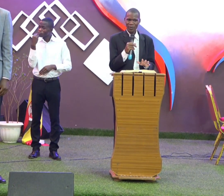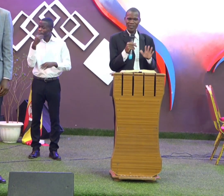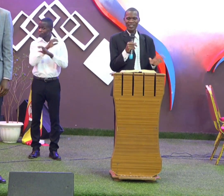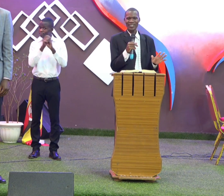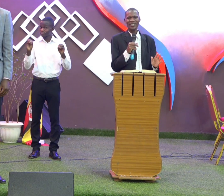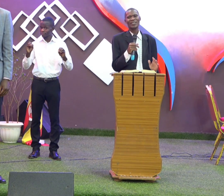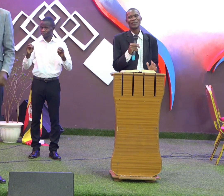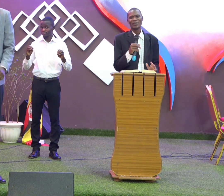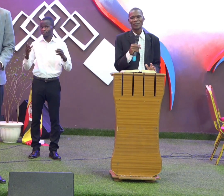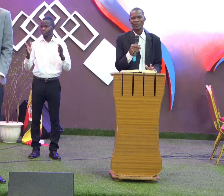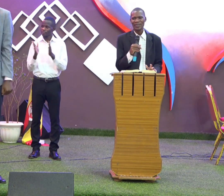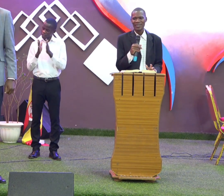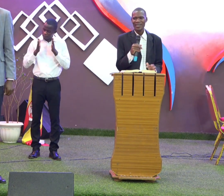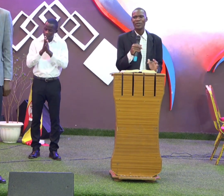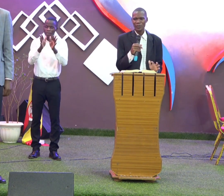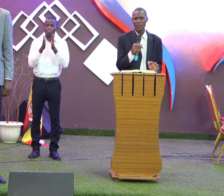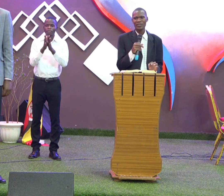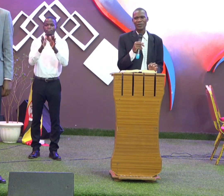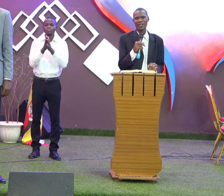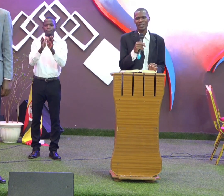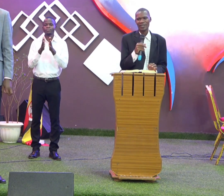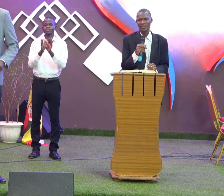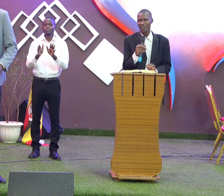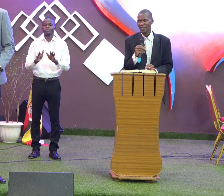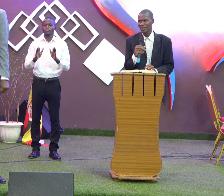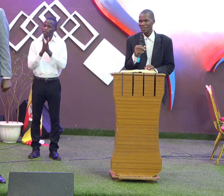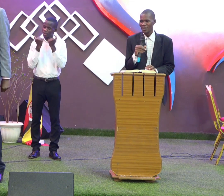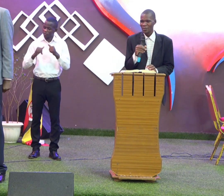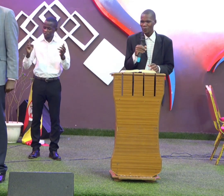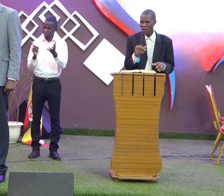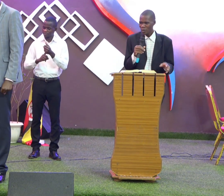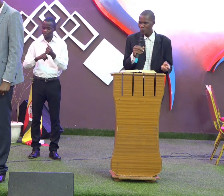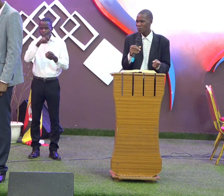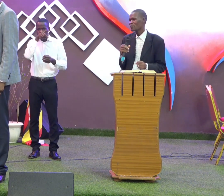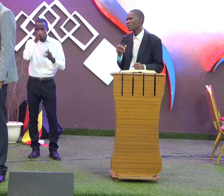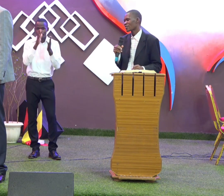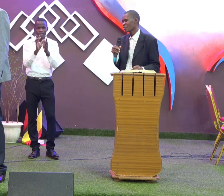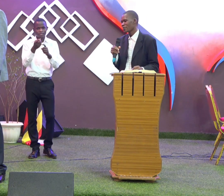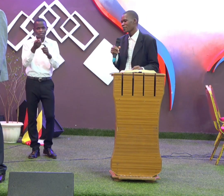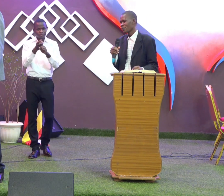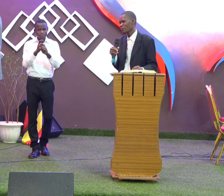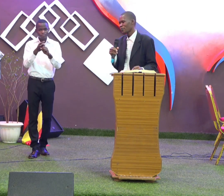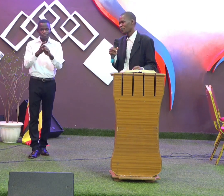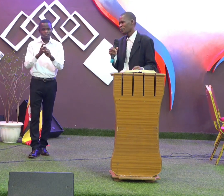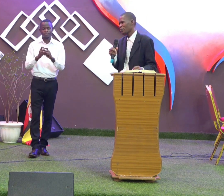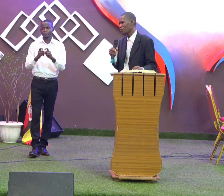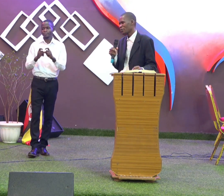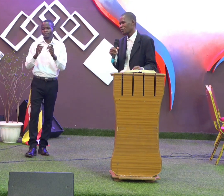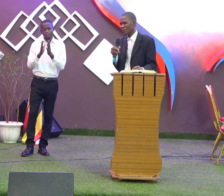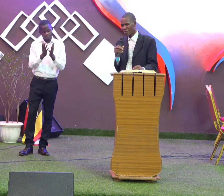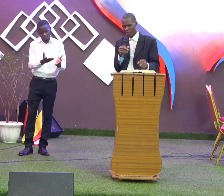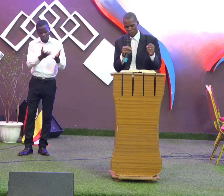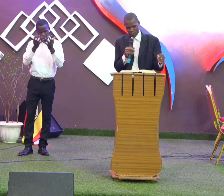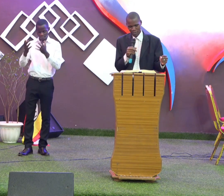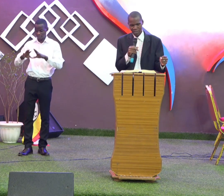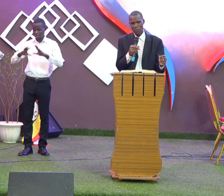me why I'm not eating, toke munyonyole. Then I will explain to her. Ngenda ne chips zange. So I went with my chips. Nazitaka ku